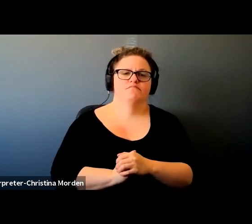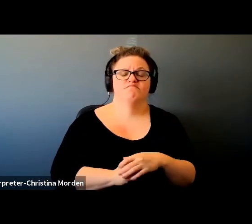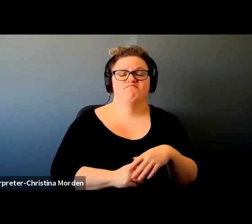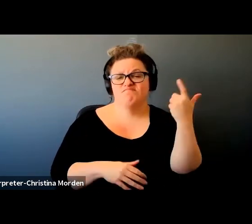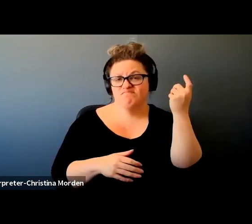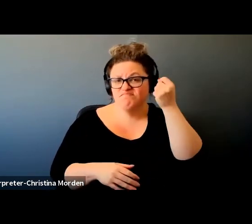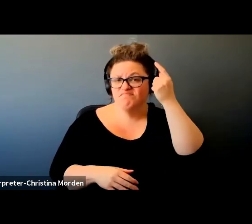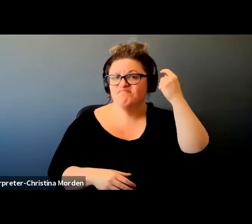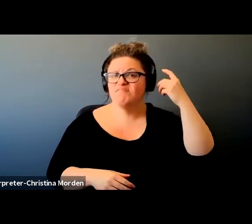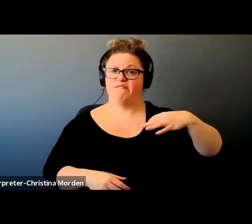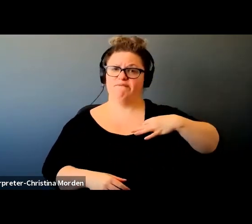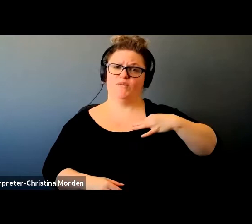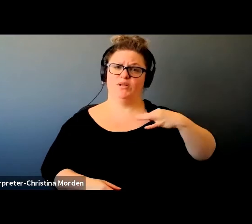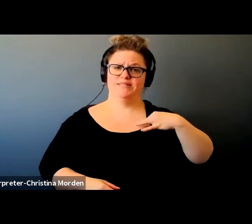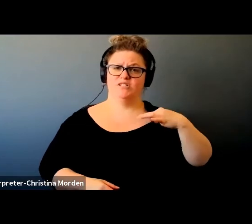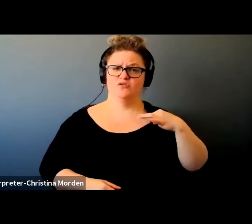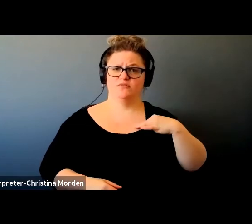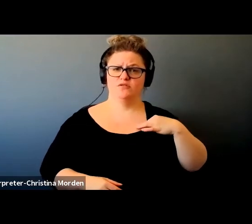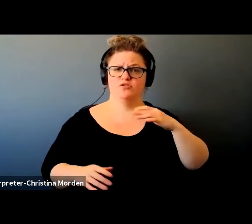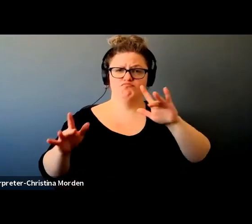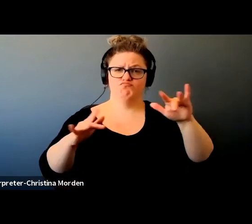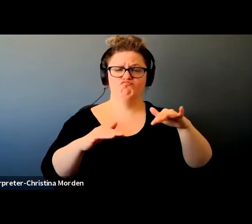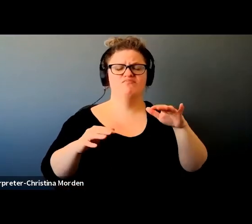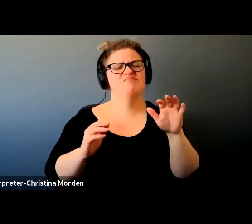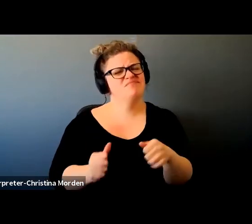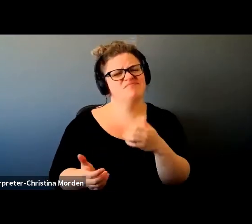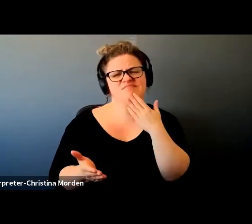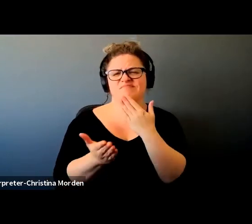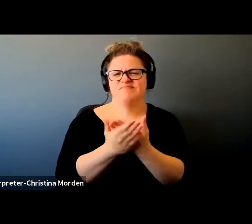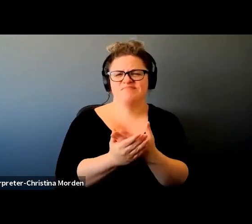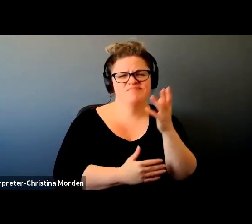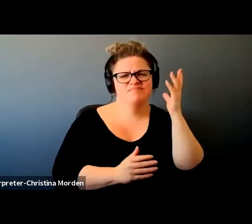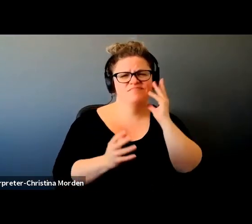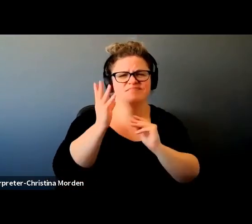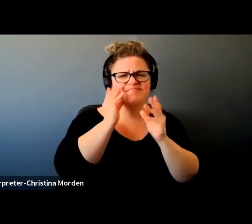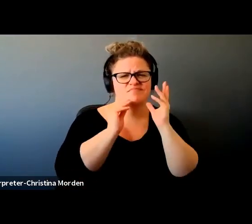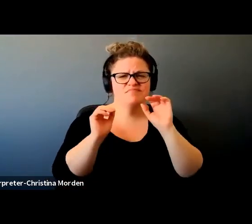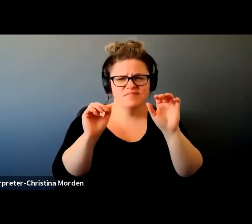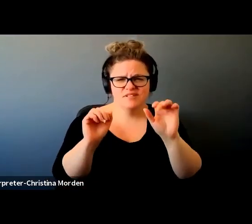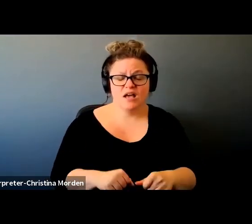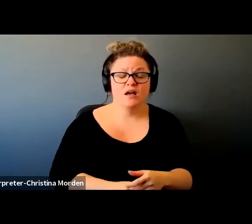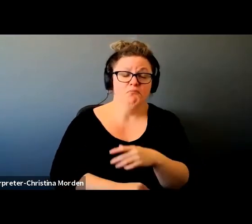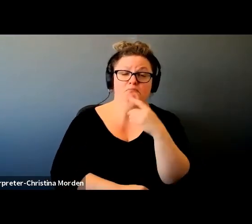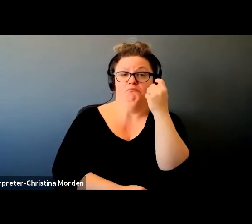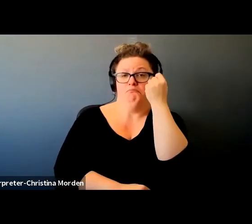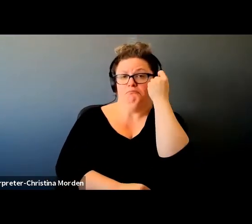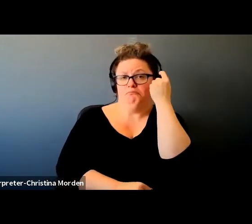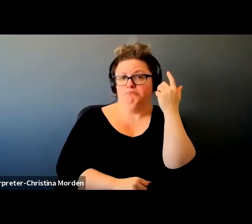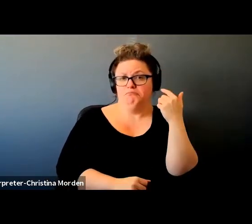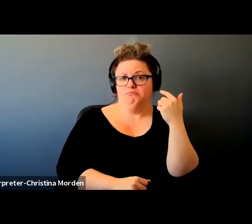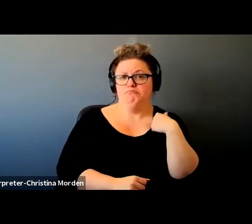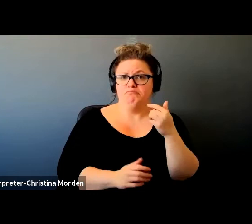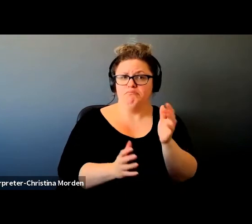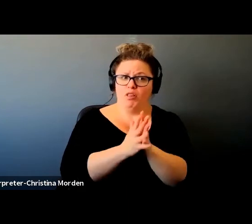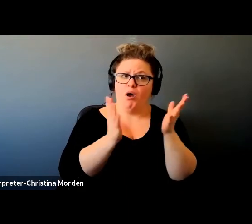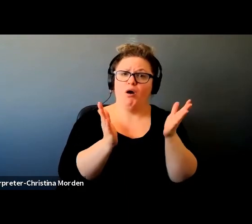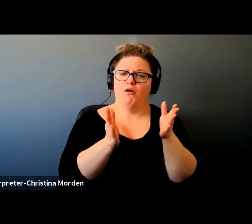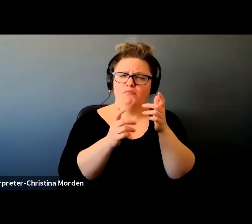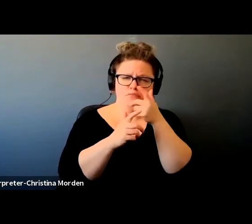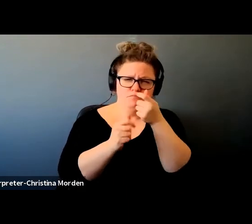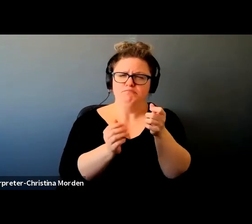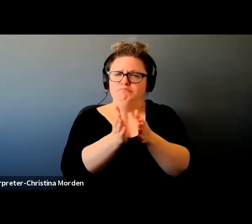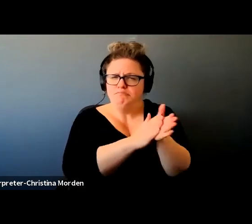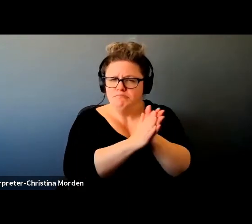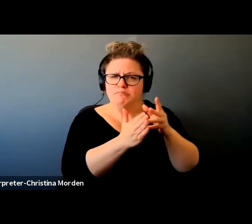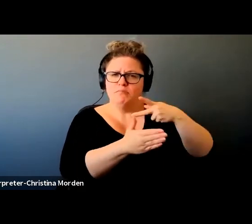can provide education and experience, because most of the interesting projects that I've done with other